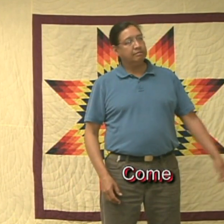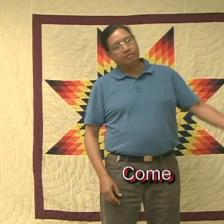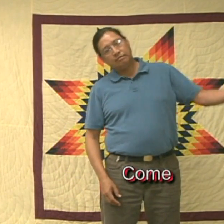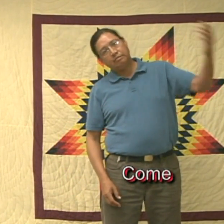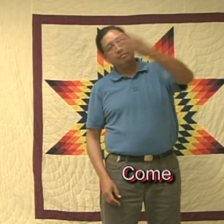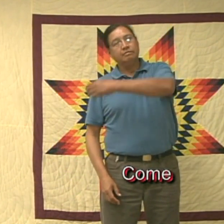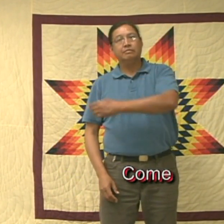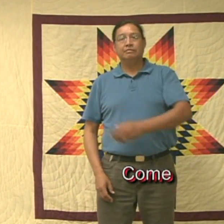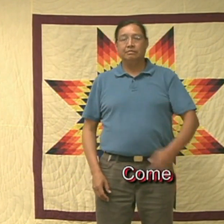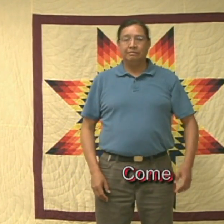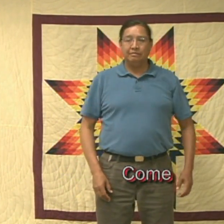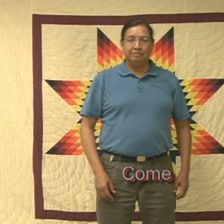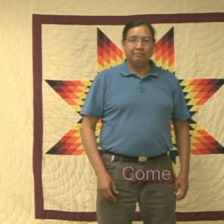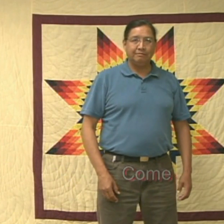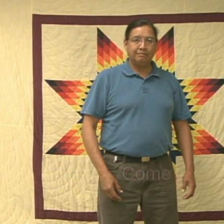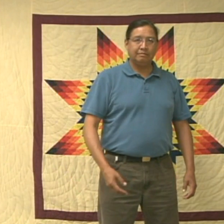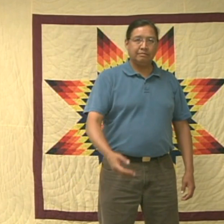He, you.